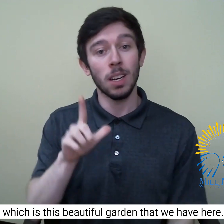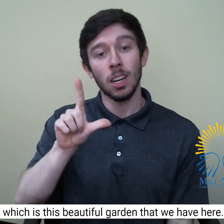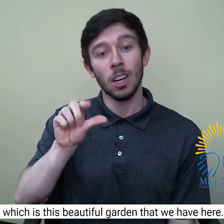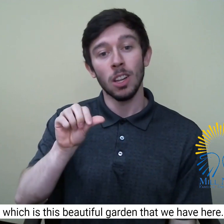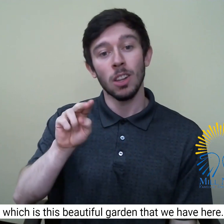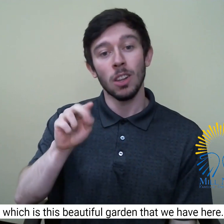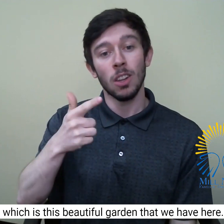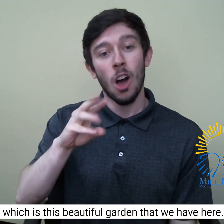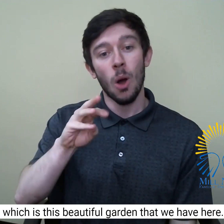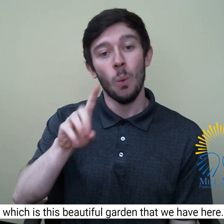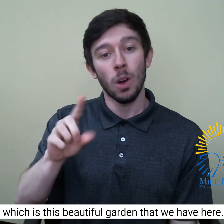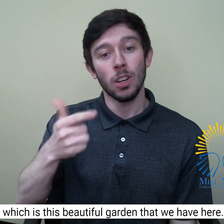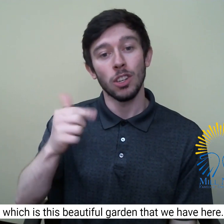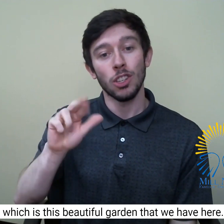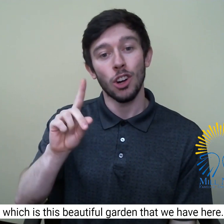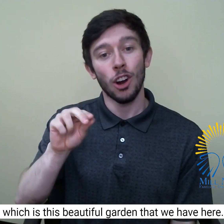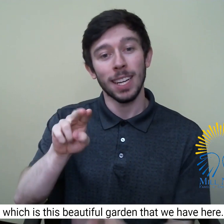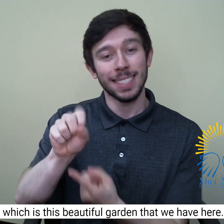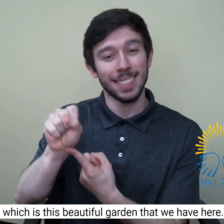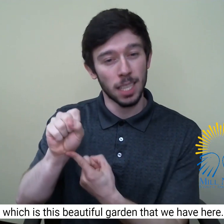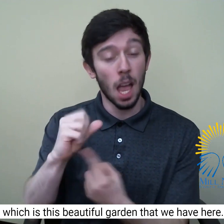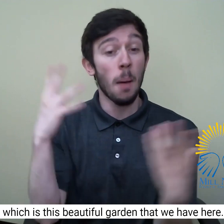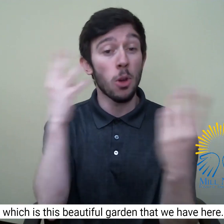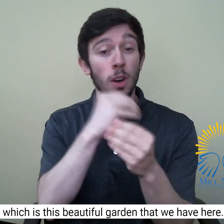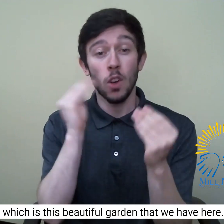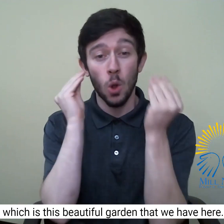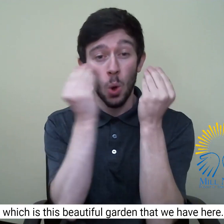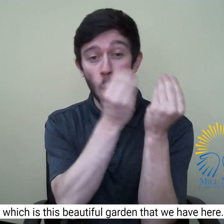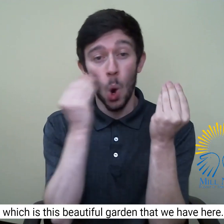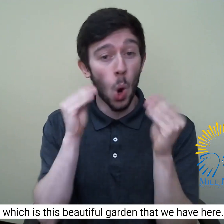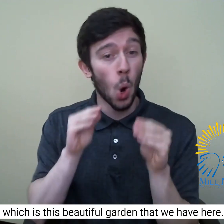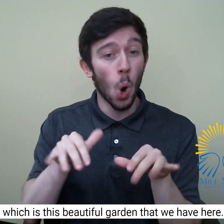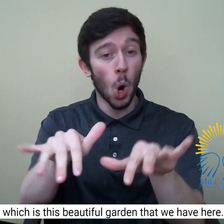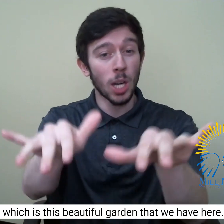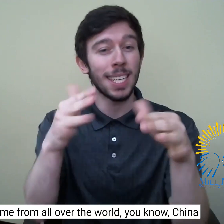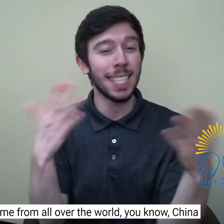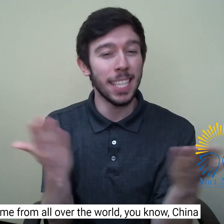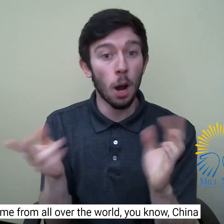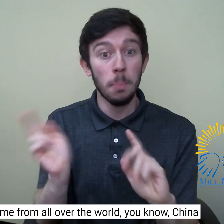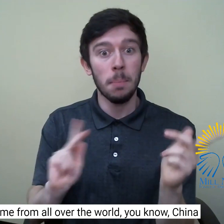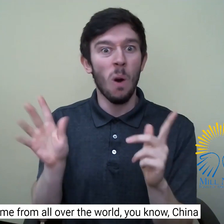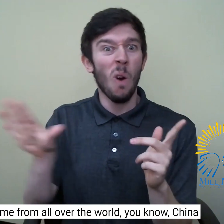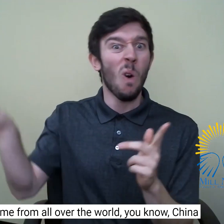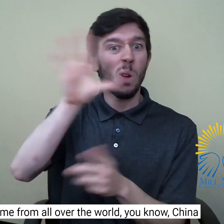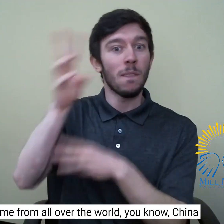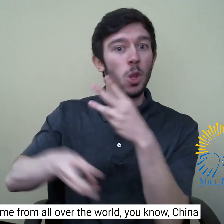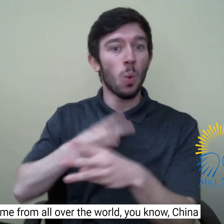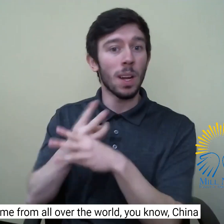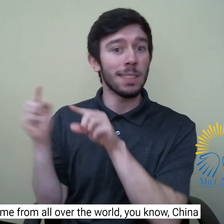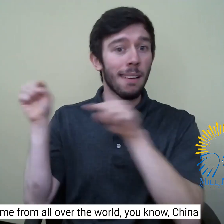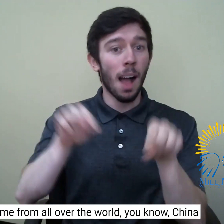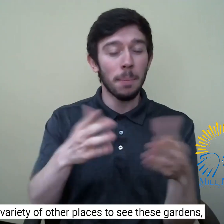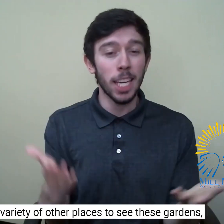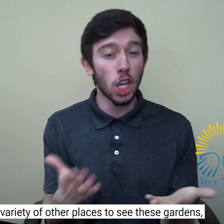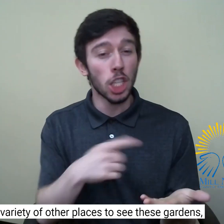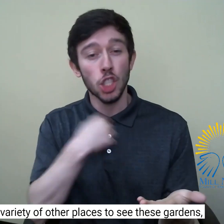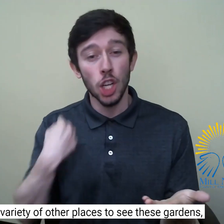Gardens, which is this beautiful garden that we have here, and people come from all over the world, China and Japan and a variety of